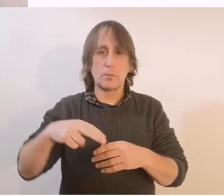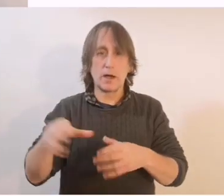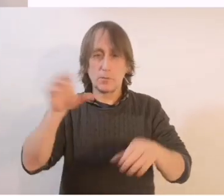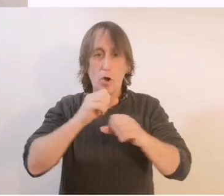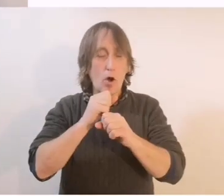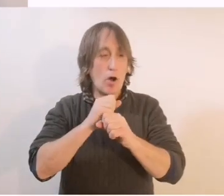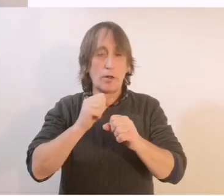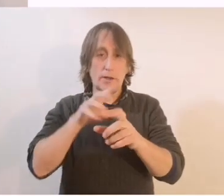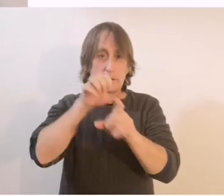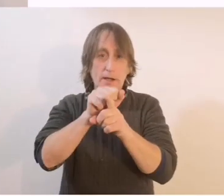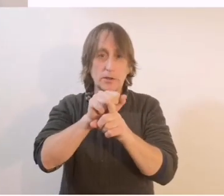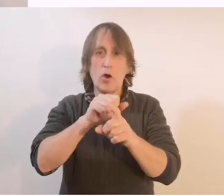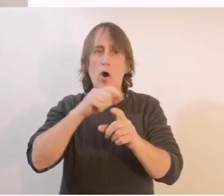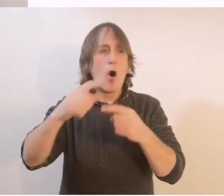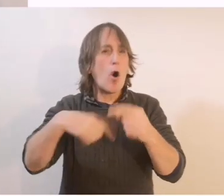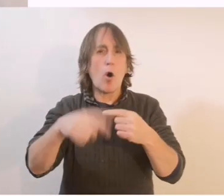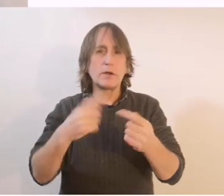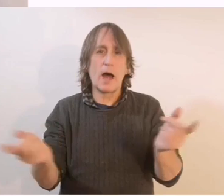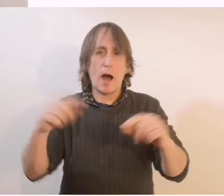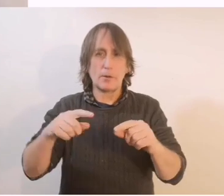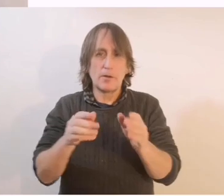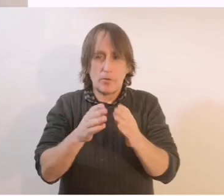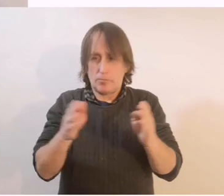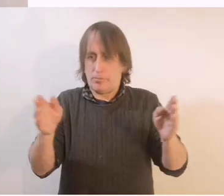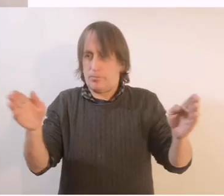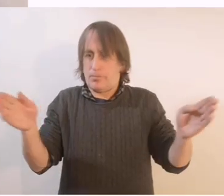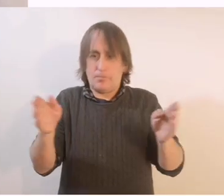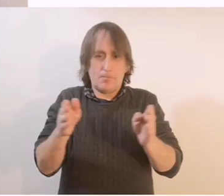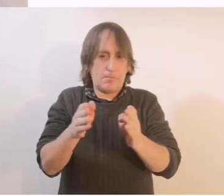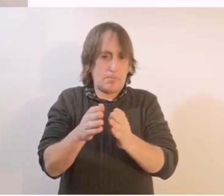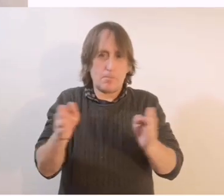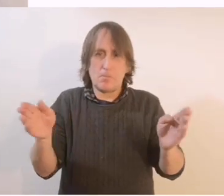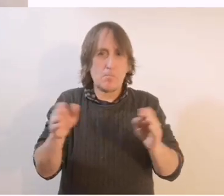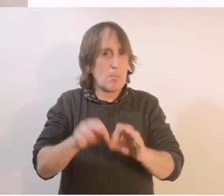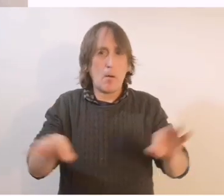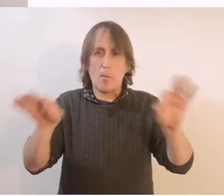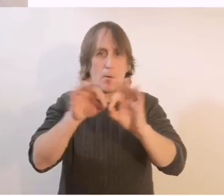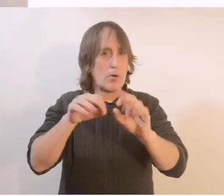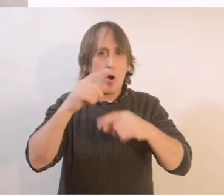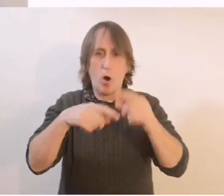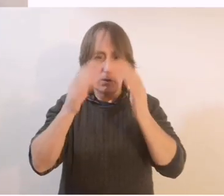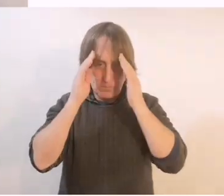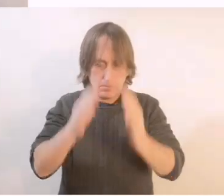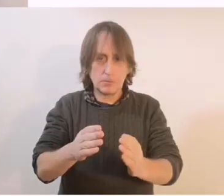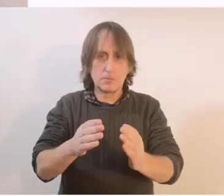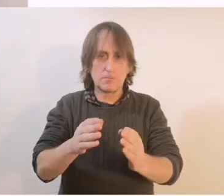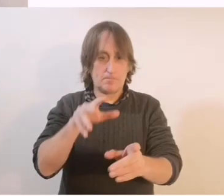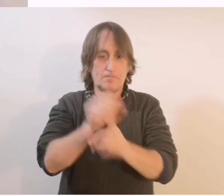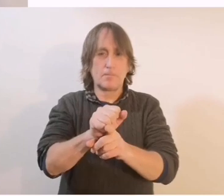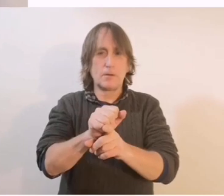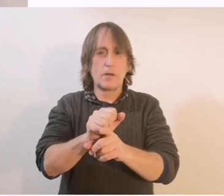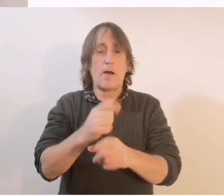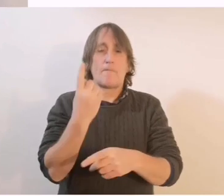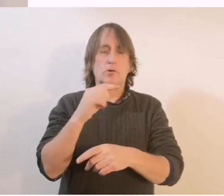the detection always happens within the range of focus, regardless of how wide or narrow that focus is, which at first